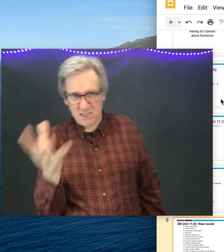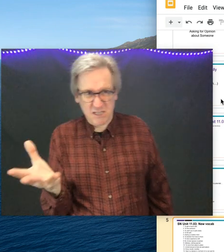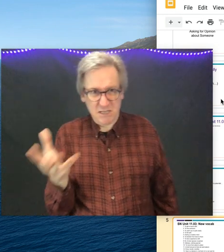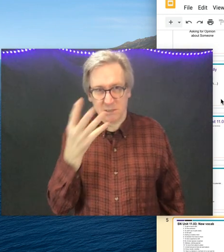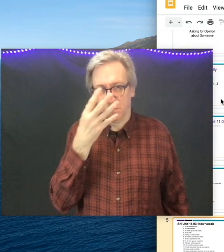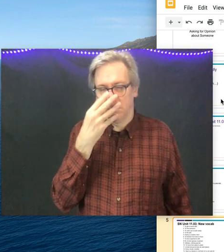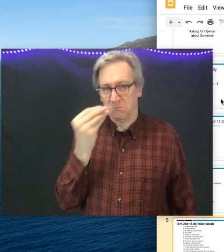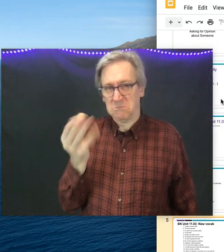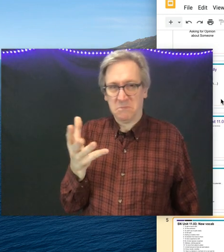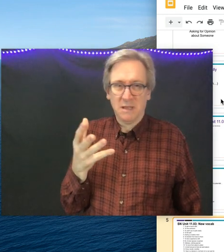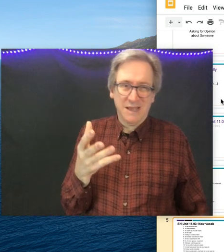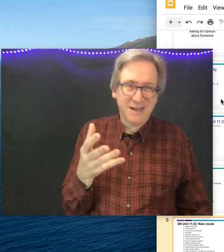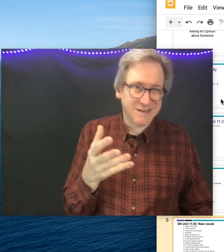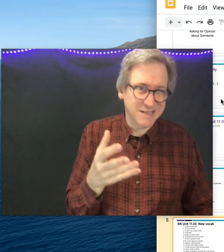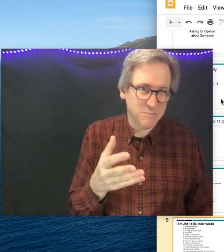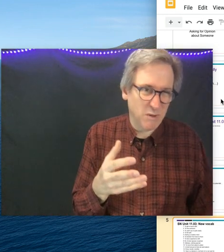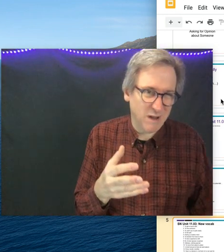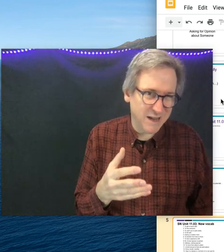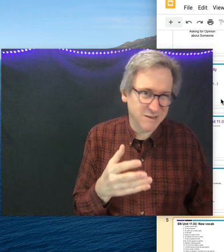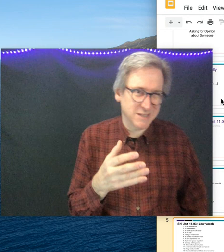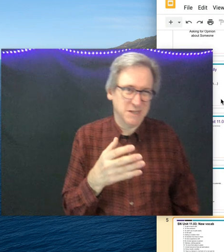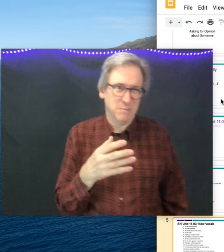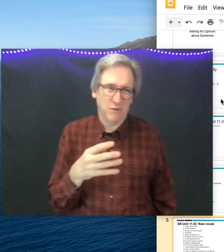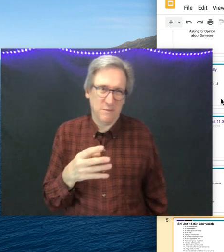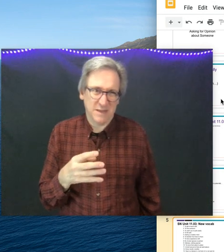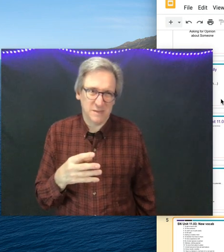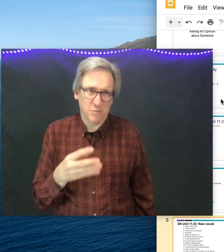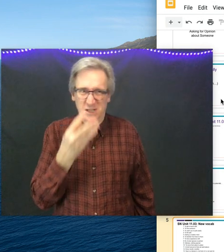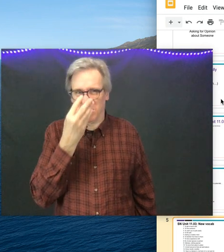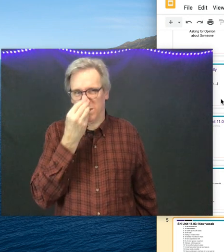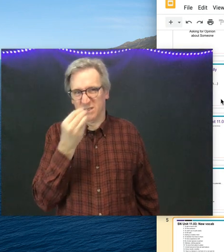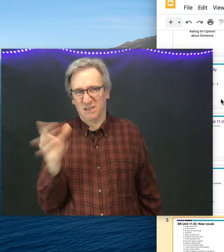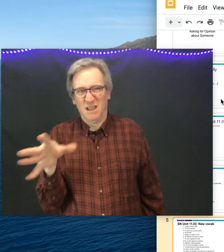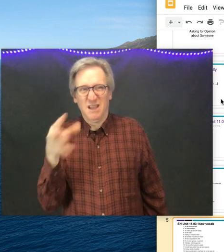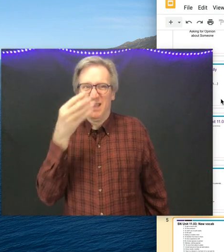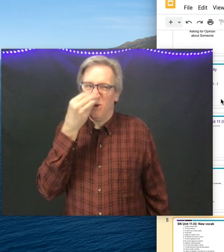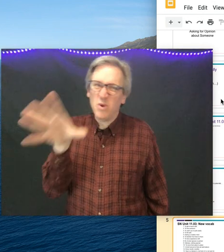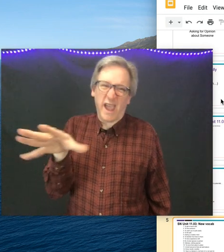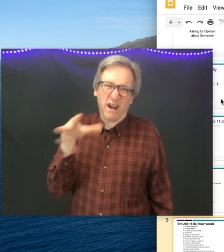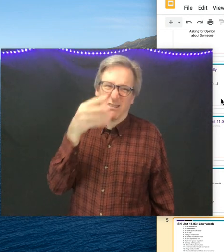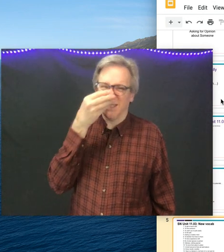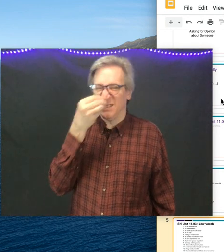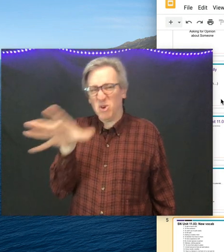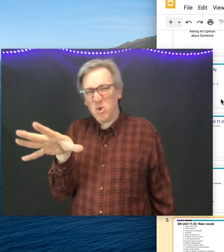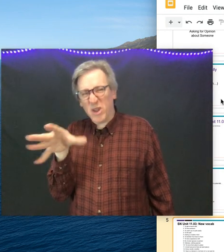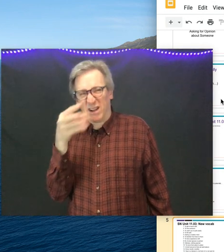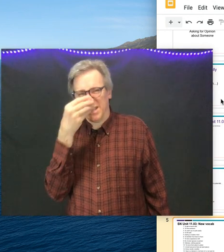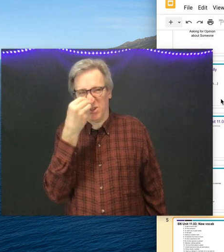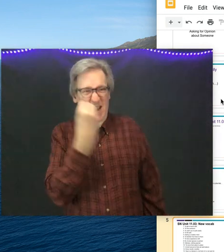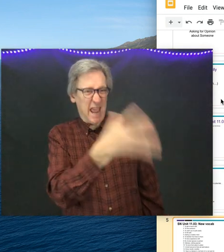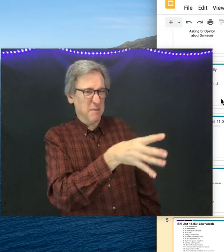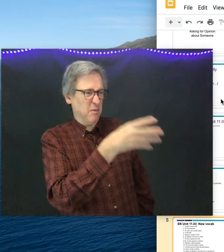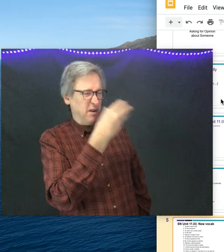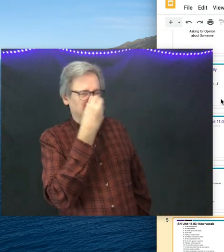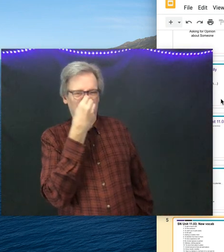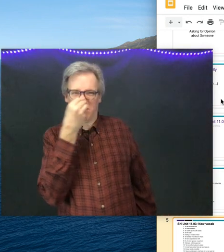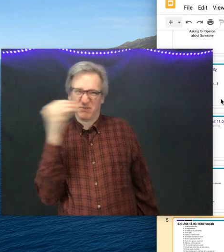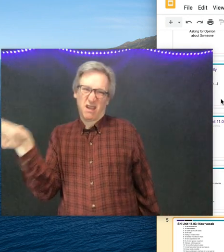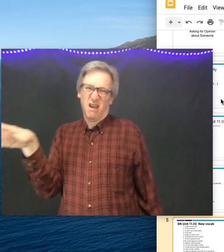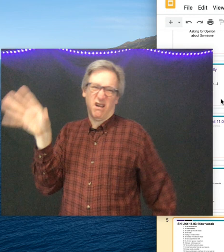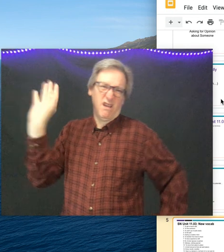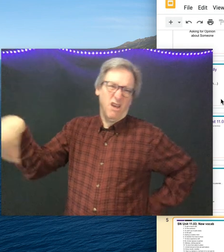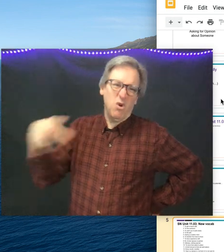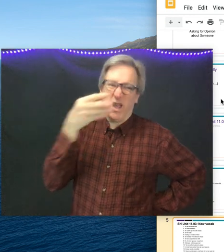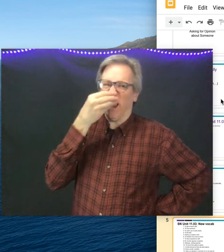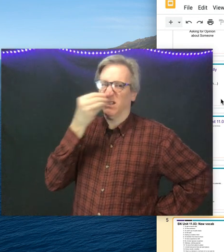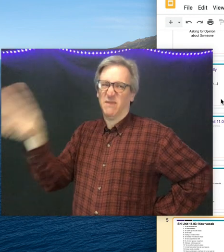is here. I usually teach both of them at this point. So it's who cares? Who cares? And you can aim it at whatever you're talking